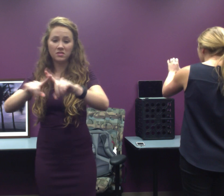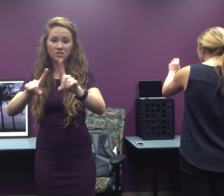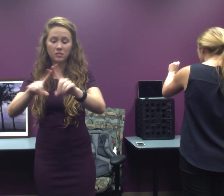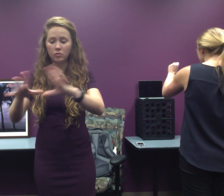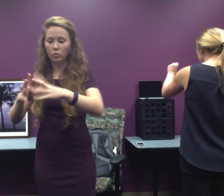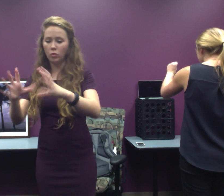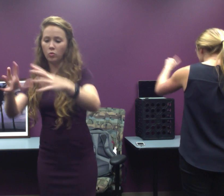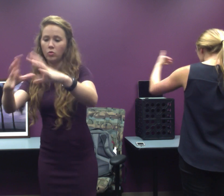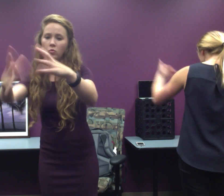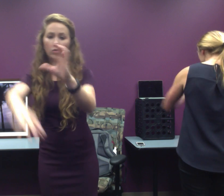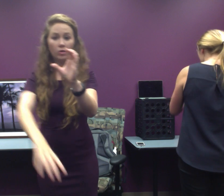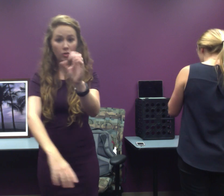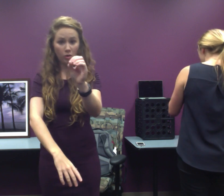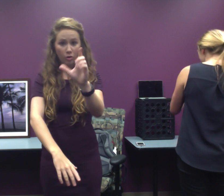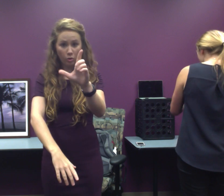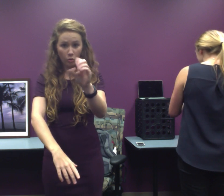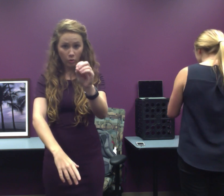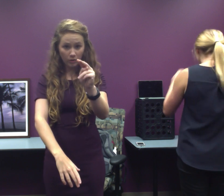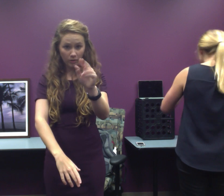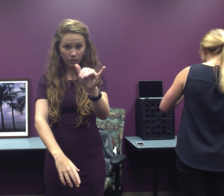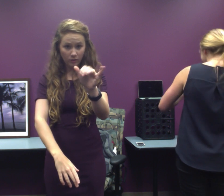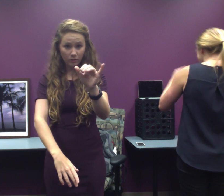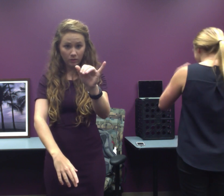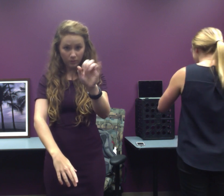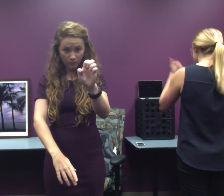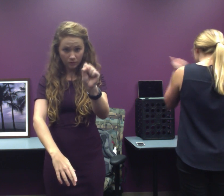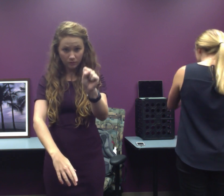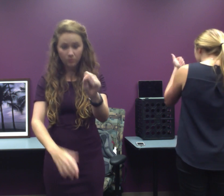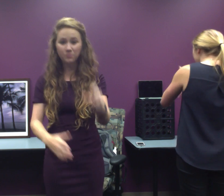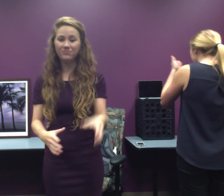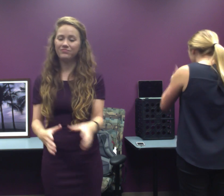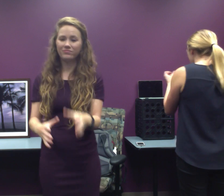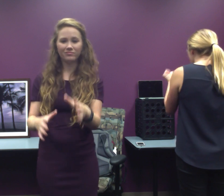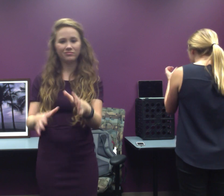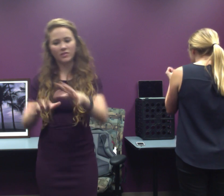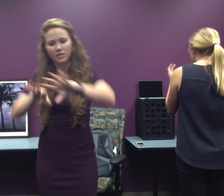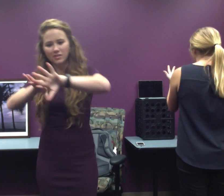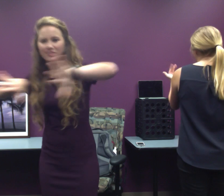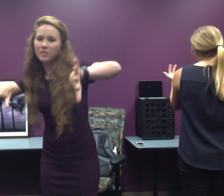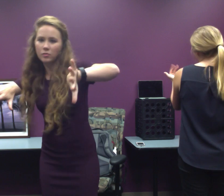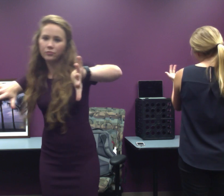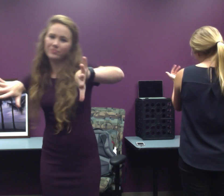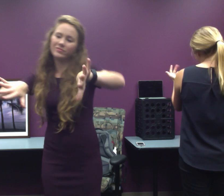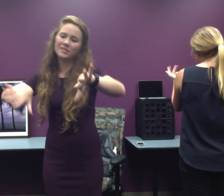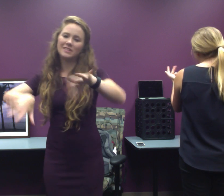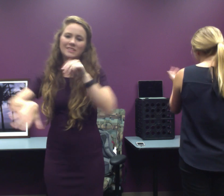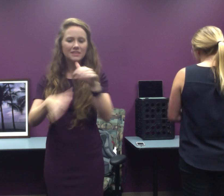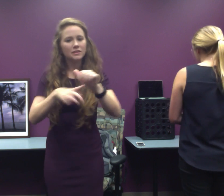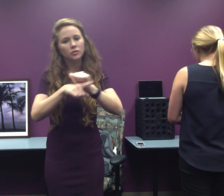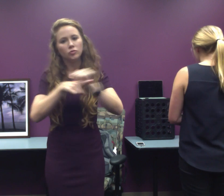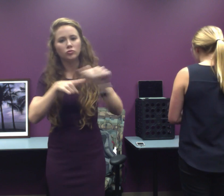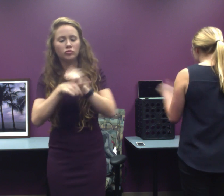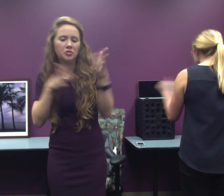lot of well-trained soldiers. They were just volunteers. And they